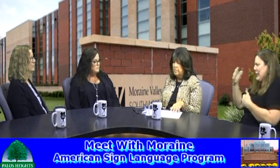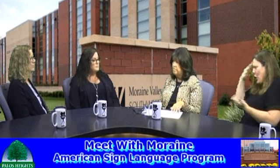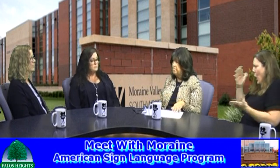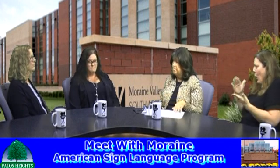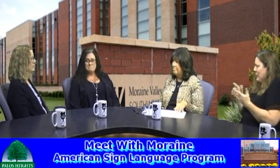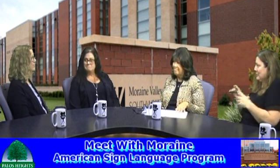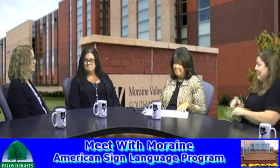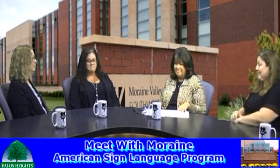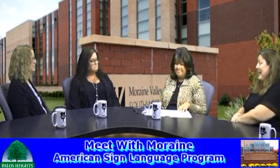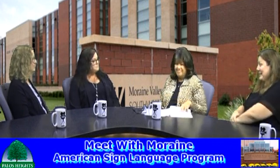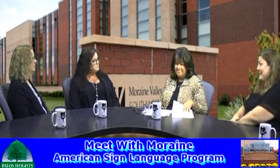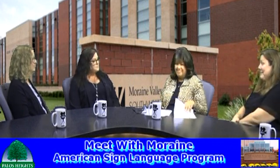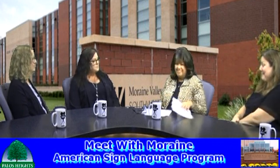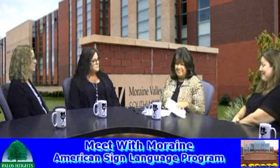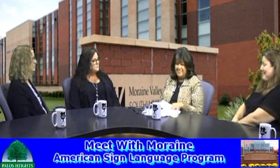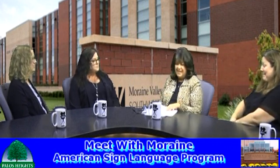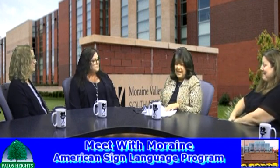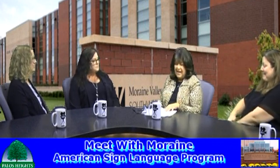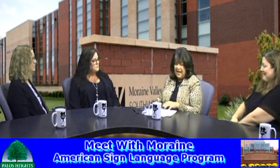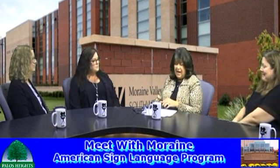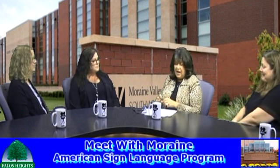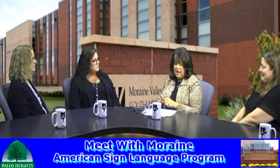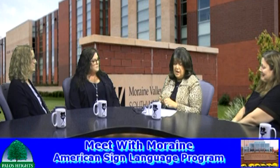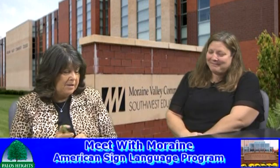know? Yes.